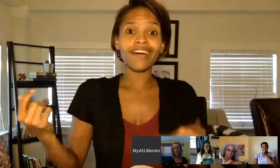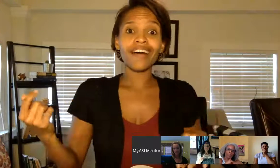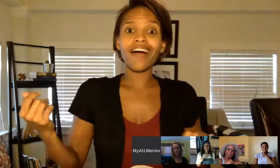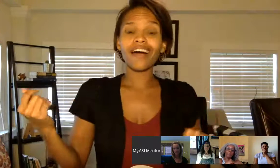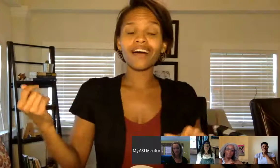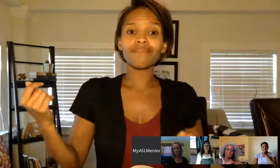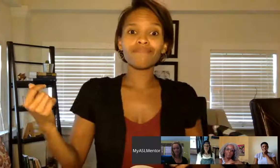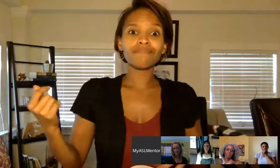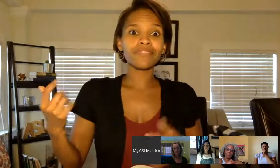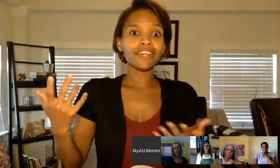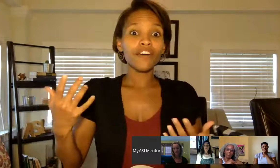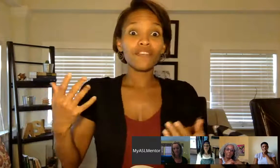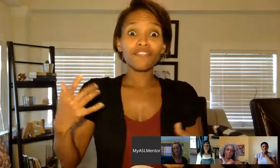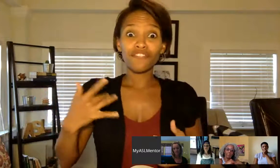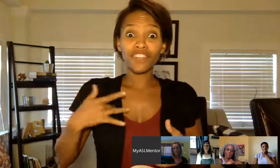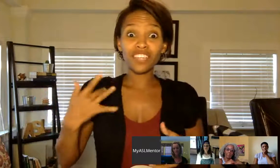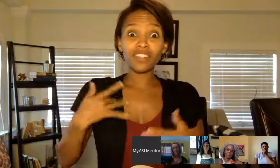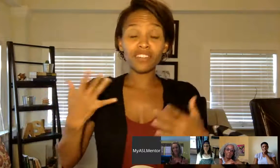saying